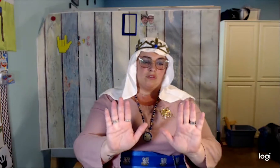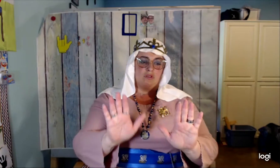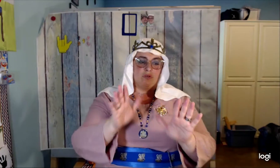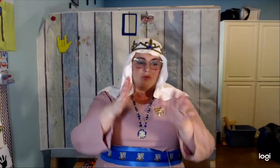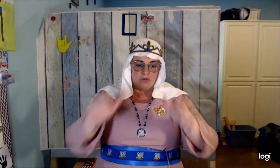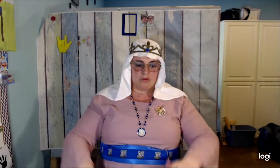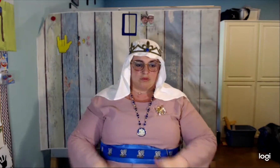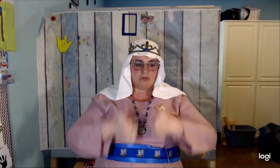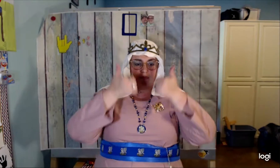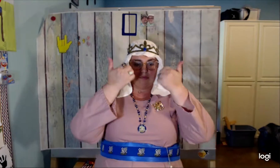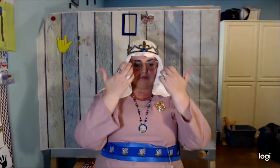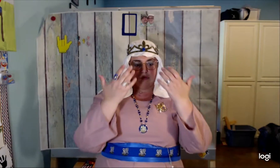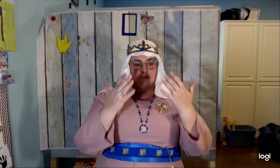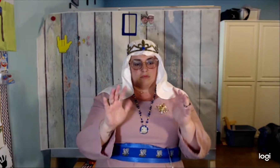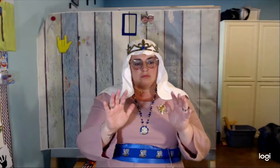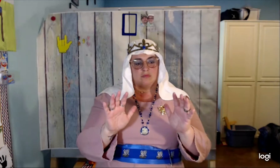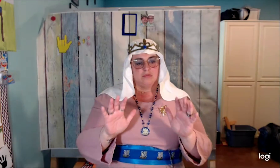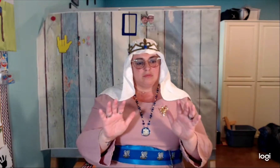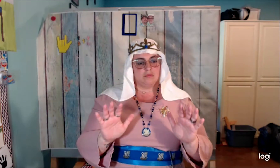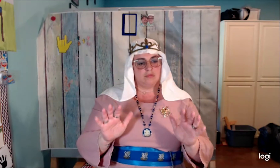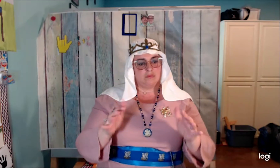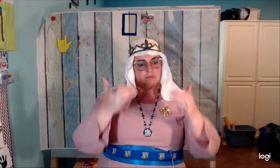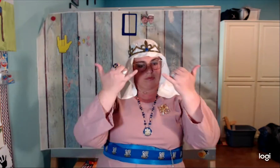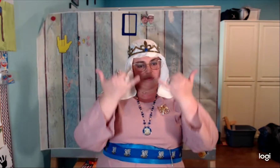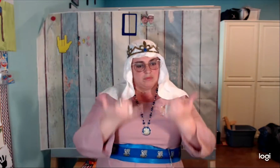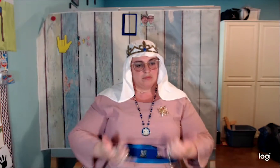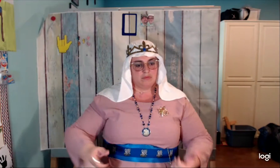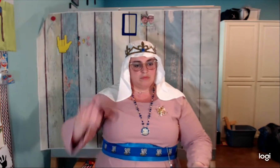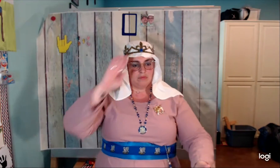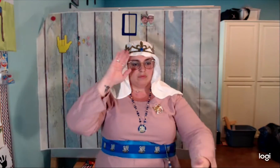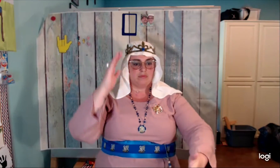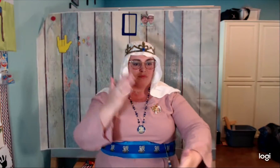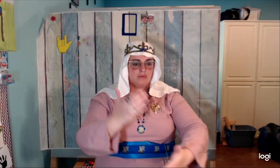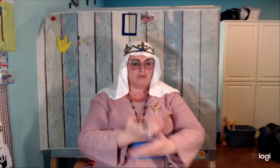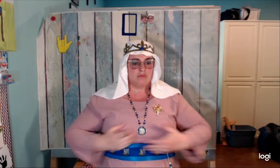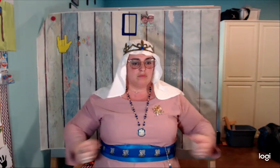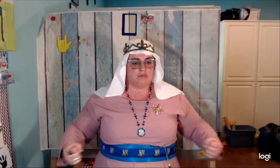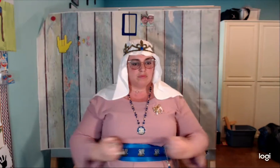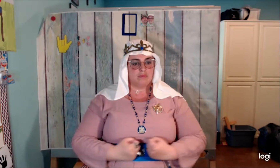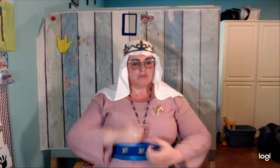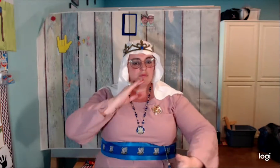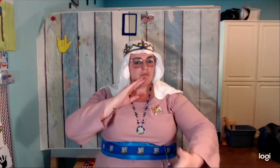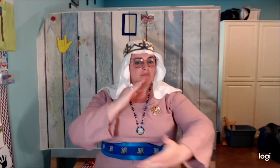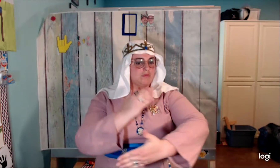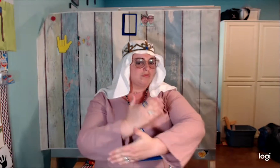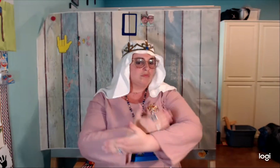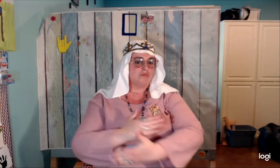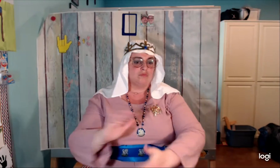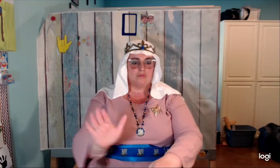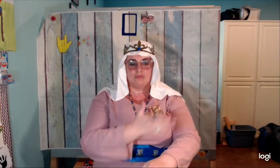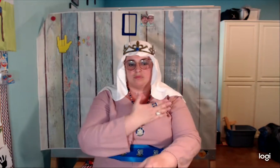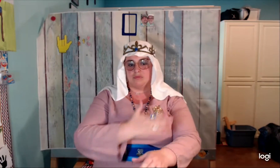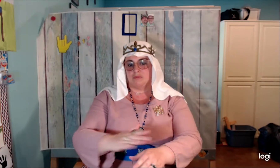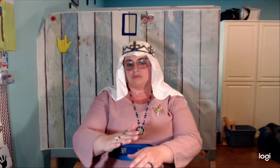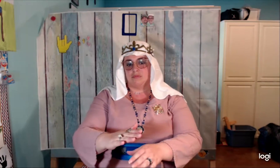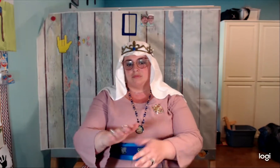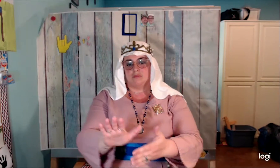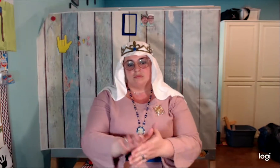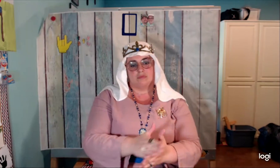your time was up. Your son is a squire, your daughter a bard,